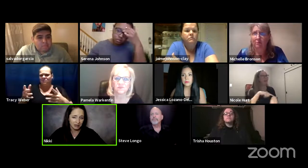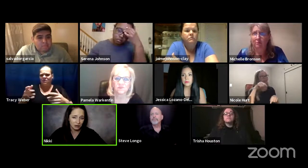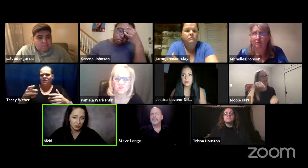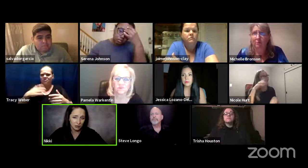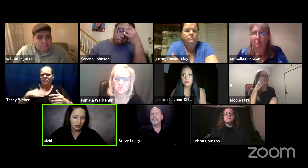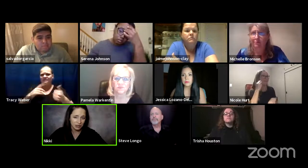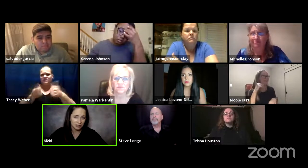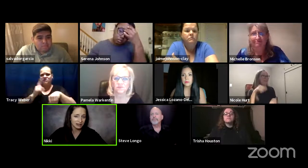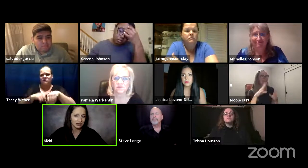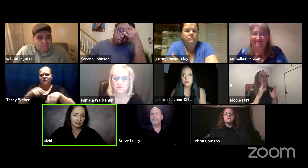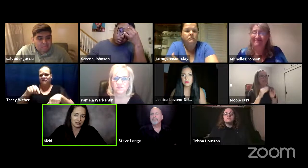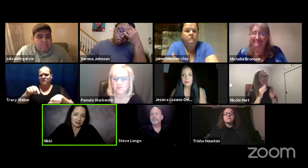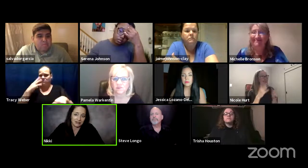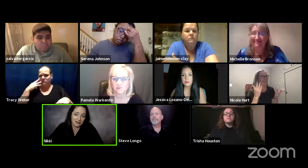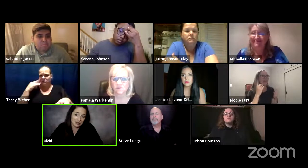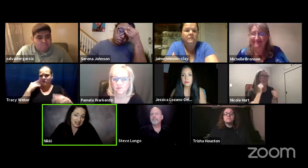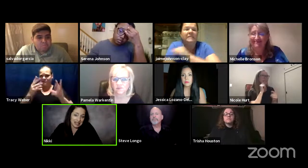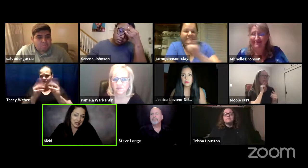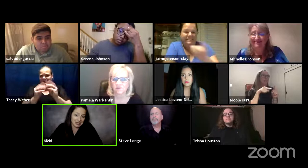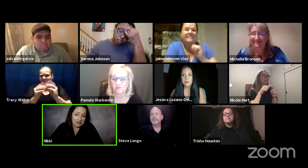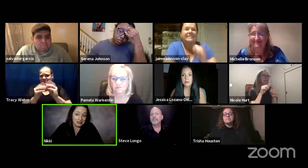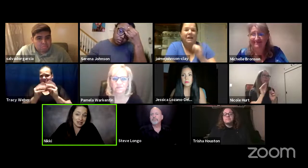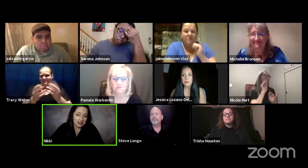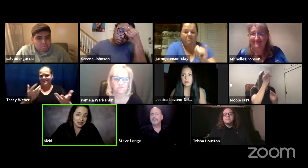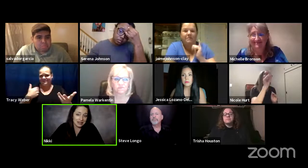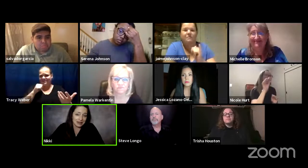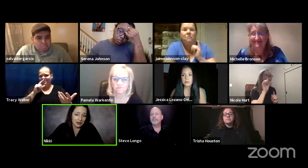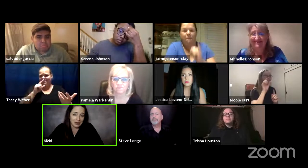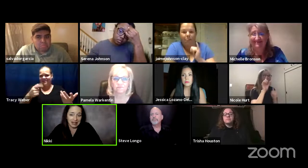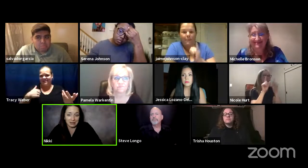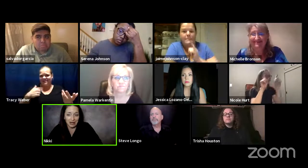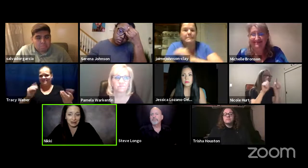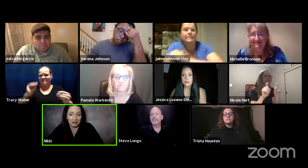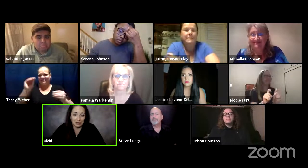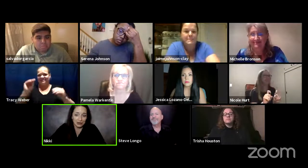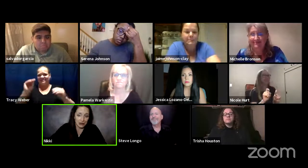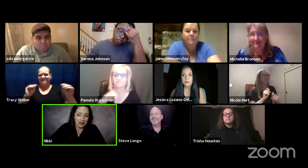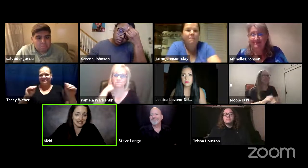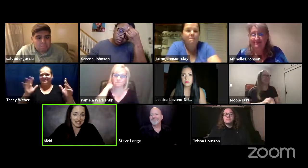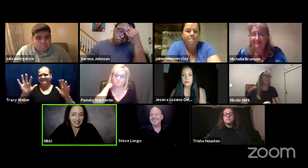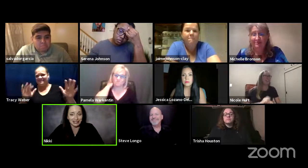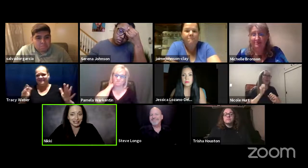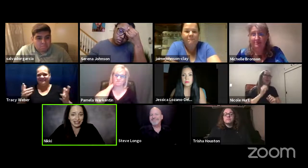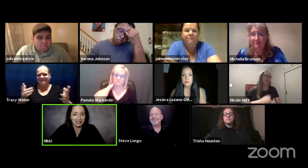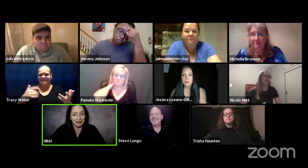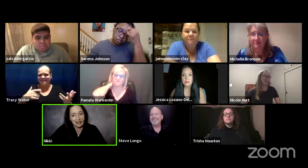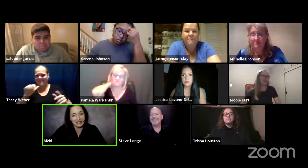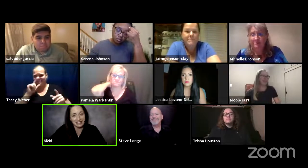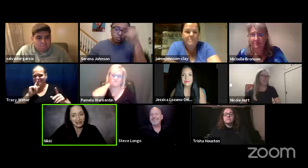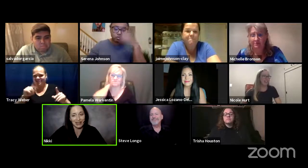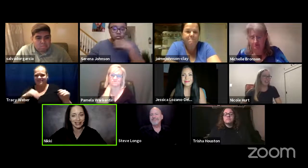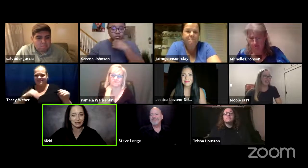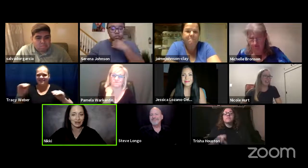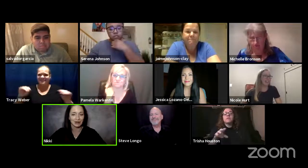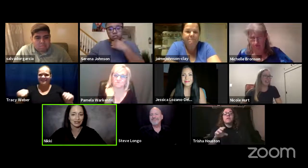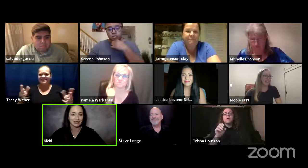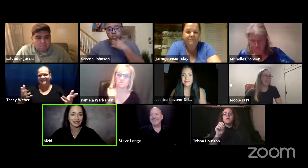those questions. This is my first time in a meeting, so I'm not really sure when to interject or when to ask my questions.